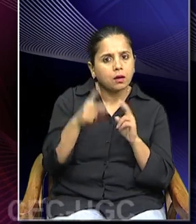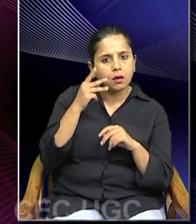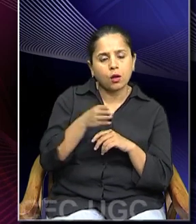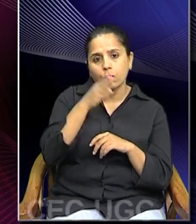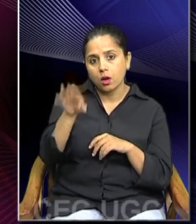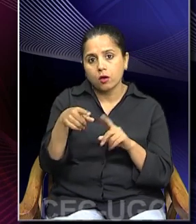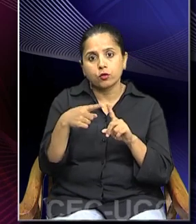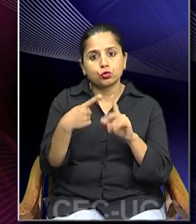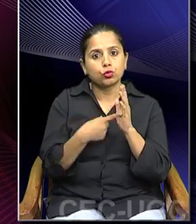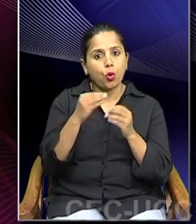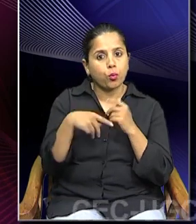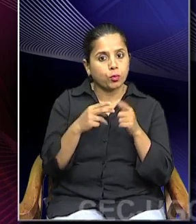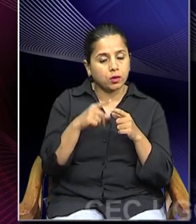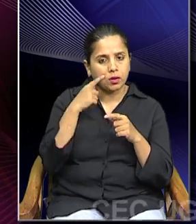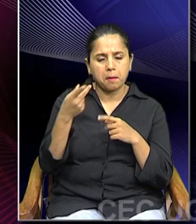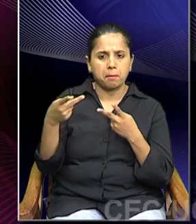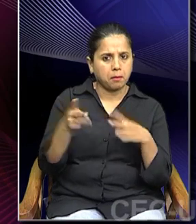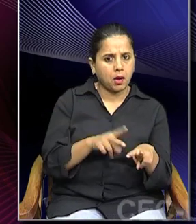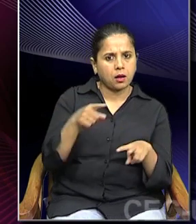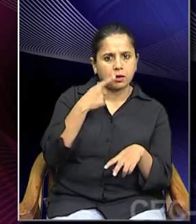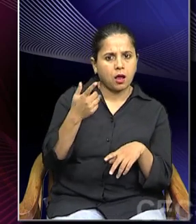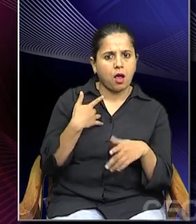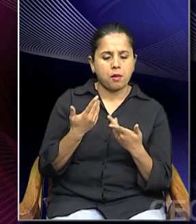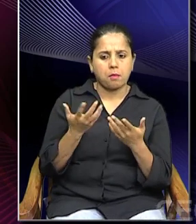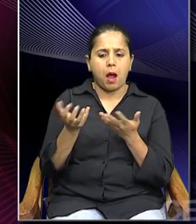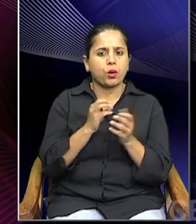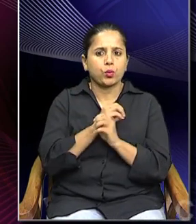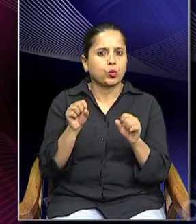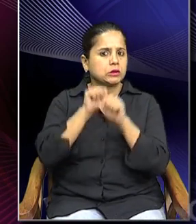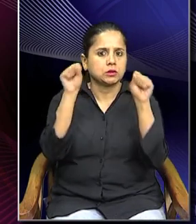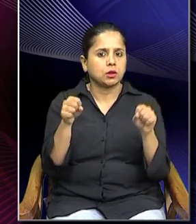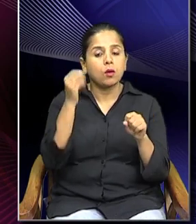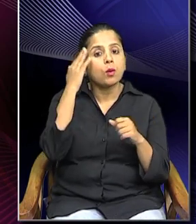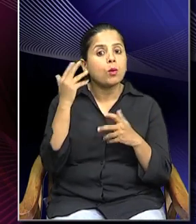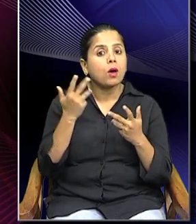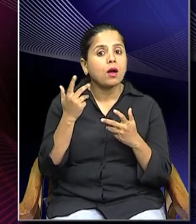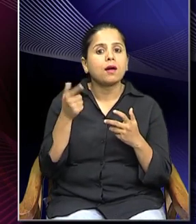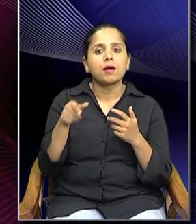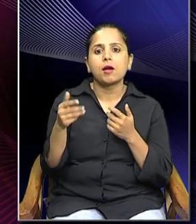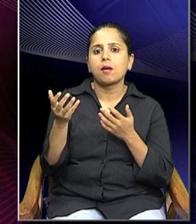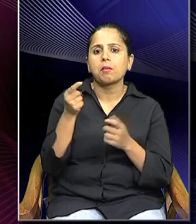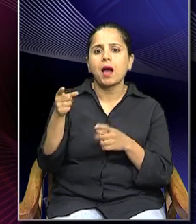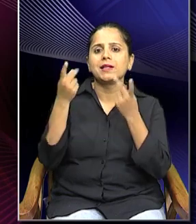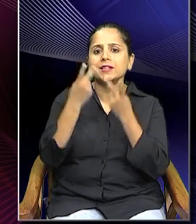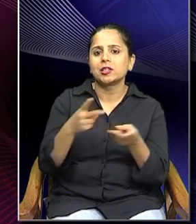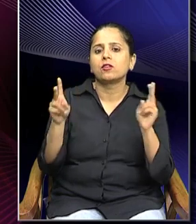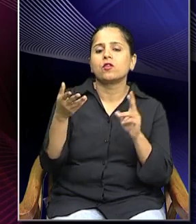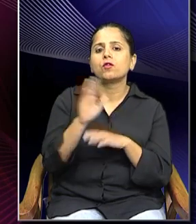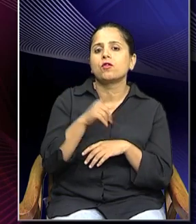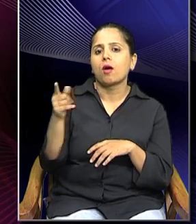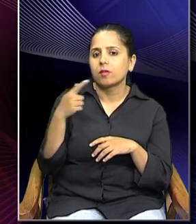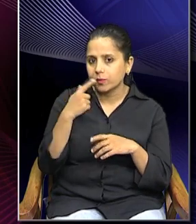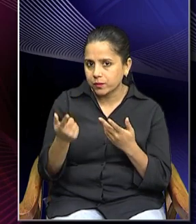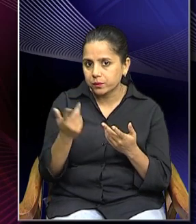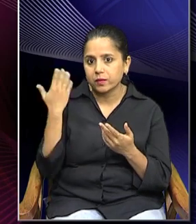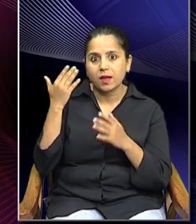Trobriand and comes back and say that they do not have a market system. Why? Because the market was different from what